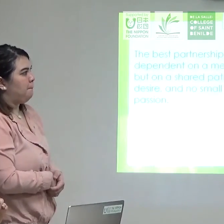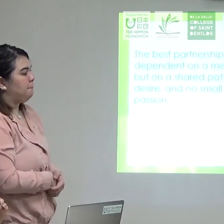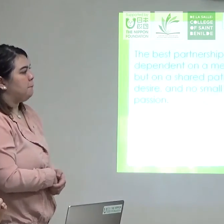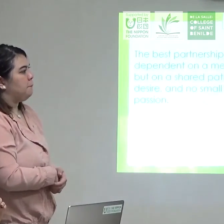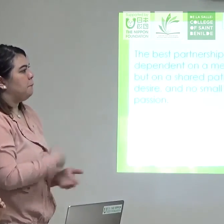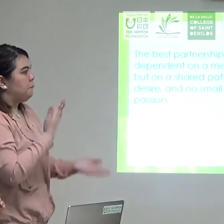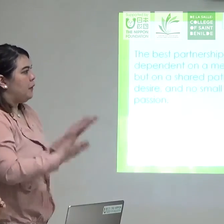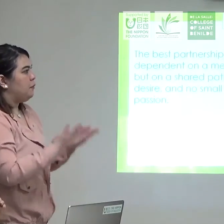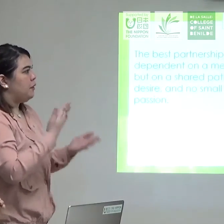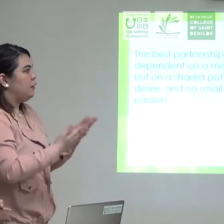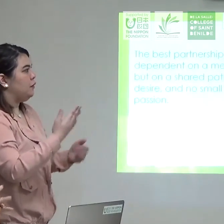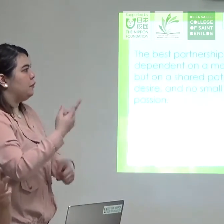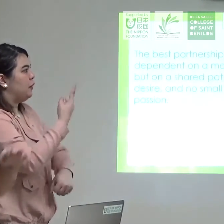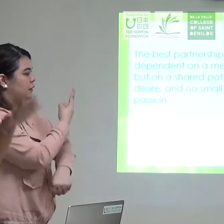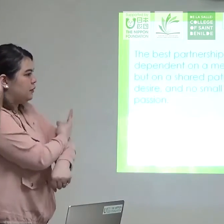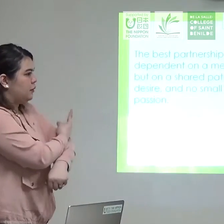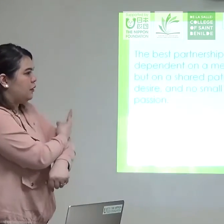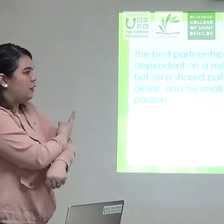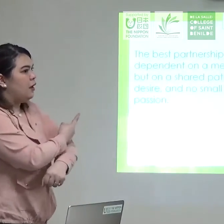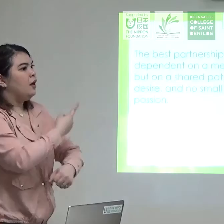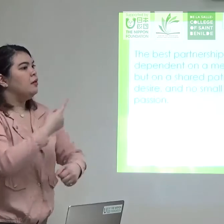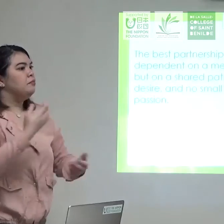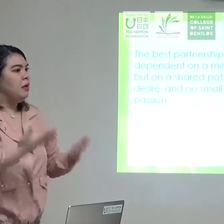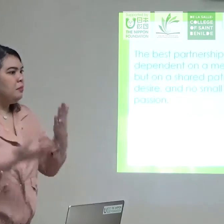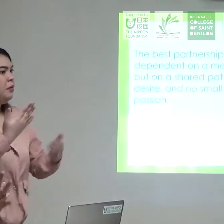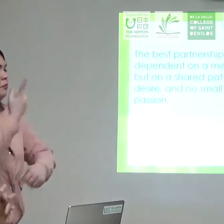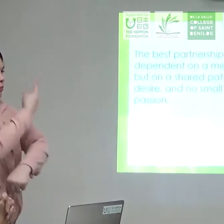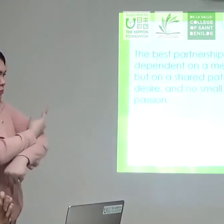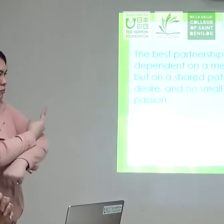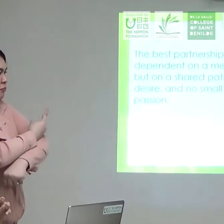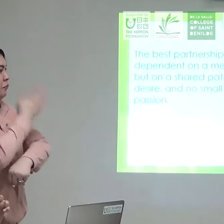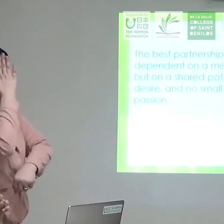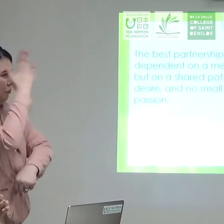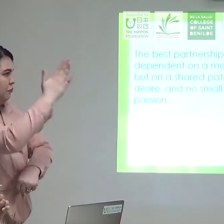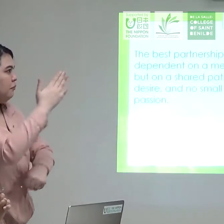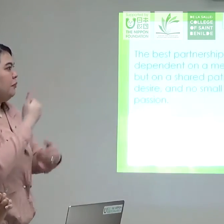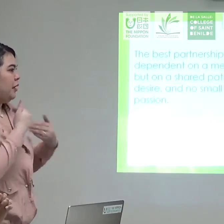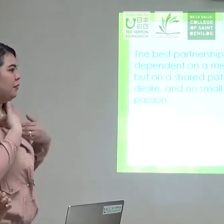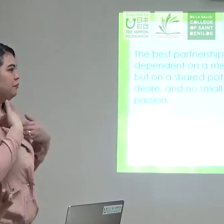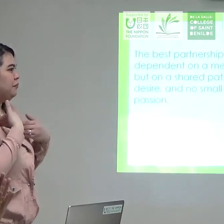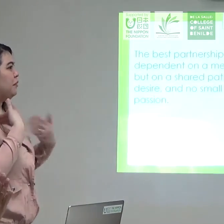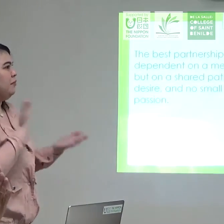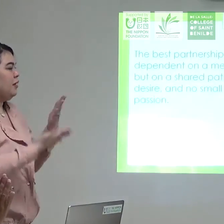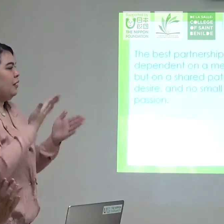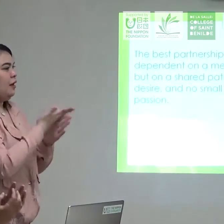One day we do. You get out of, out of the sun,